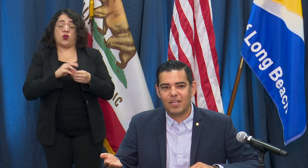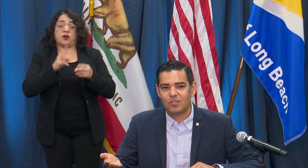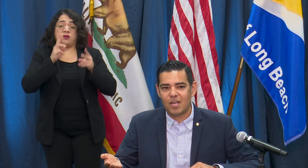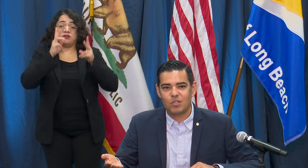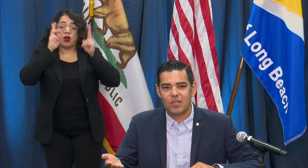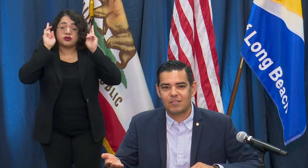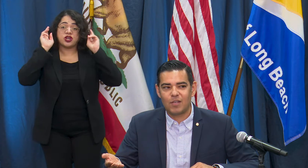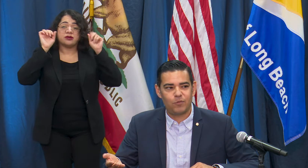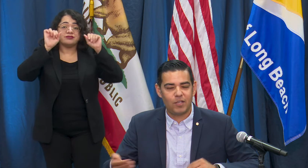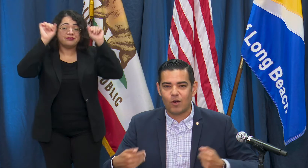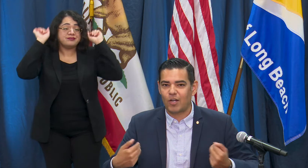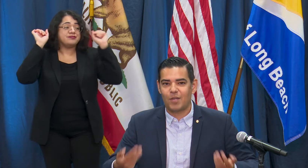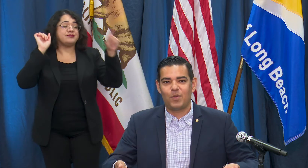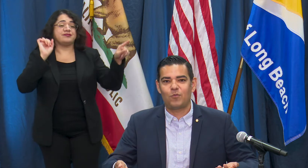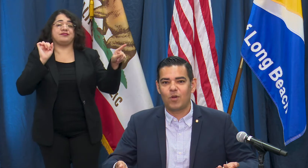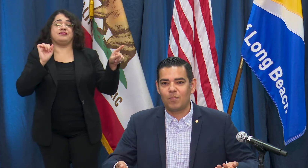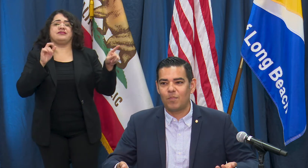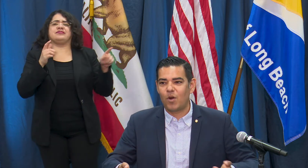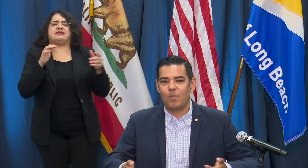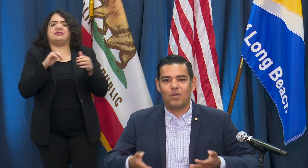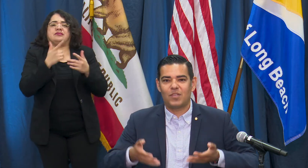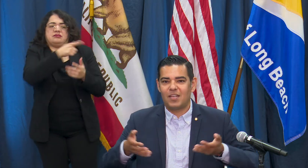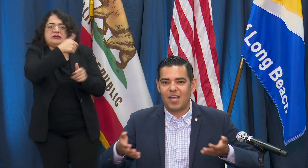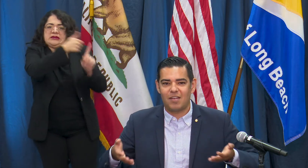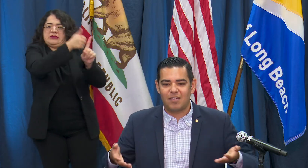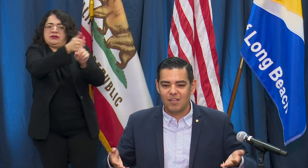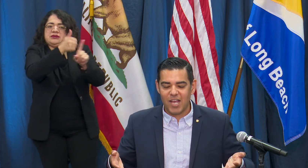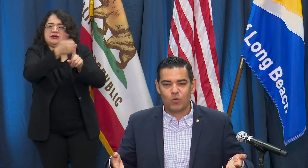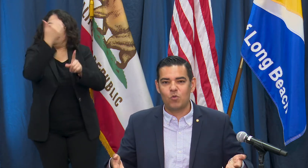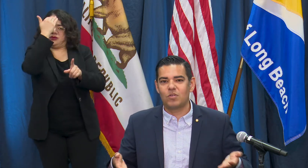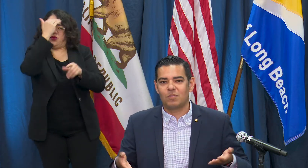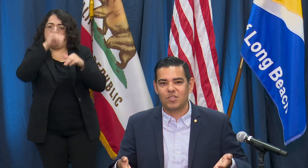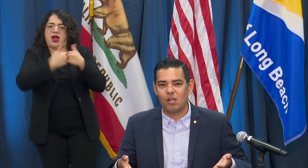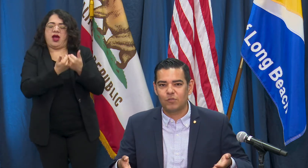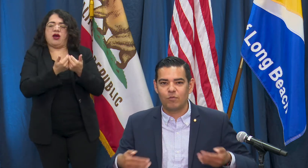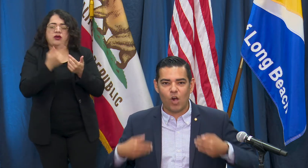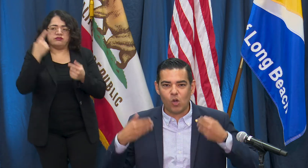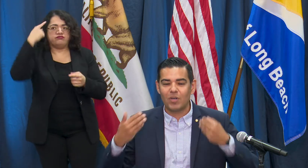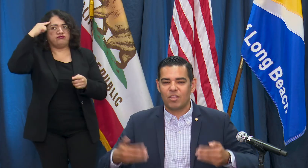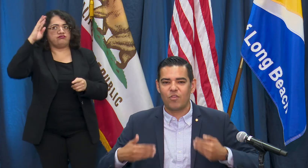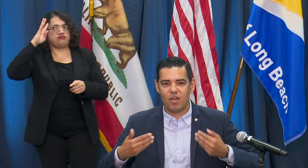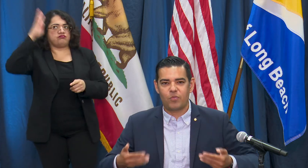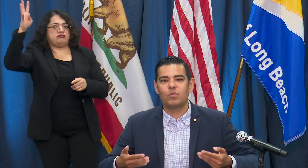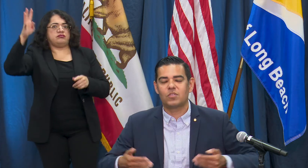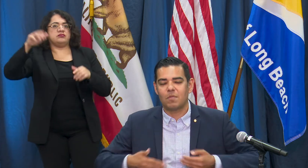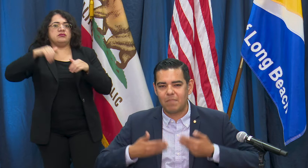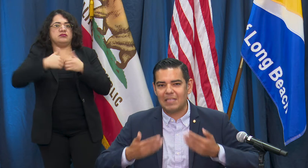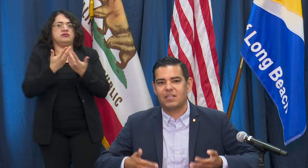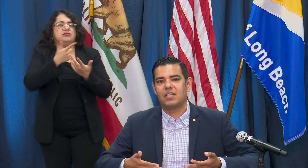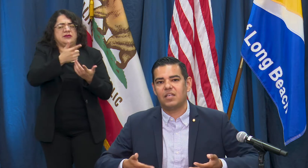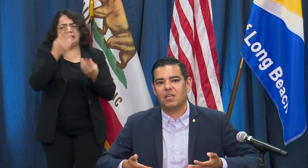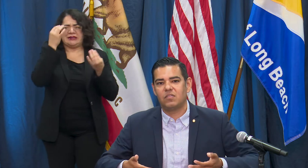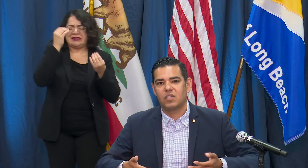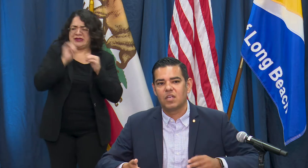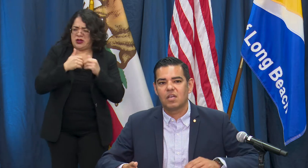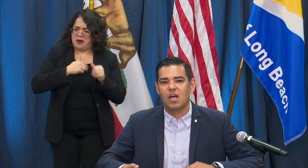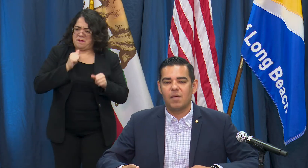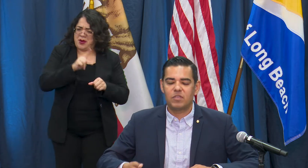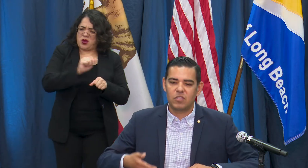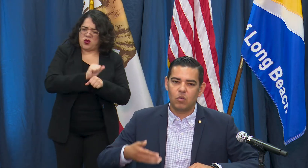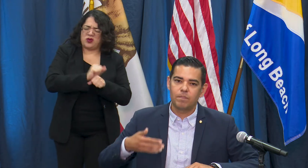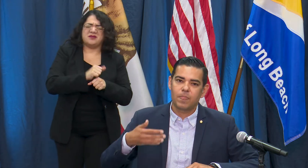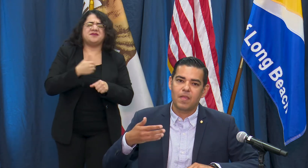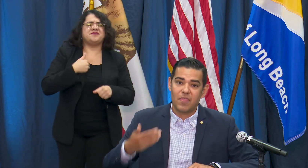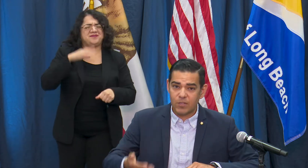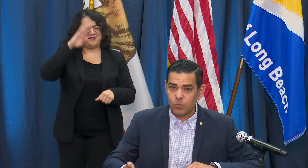for ideas on how to do that safely are going to be from barbers and groomers themselves who have already thought through some amazing ideas.